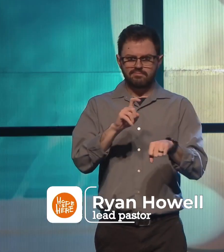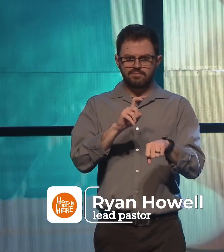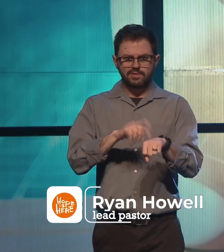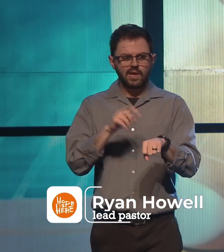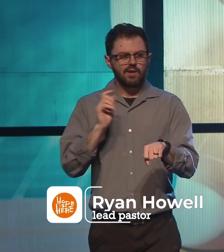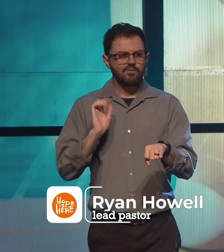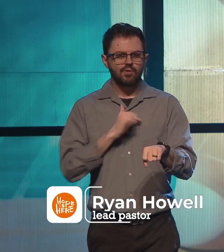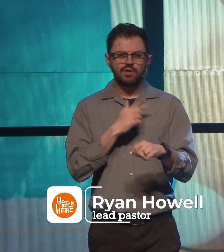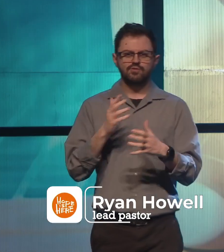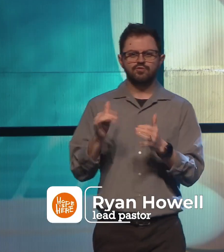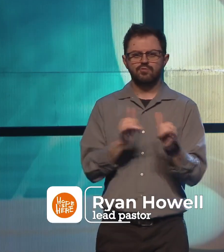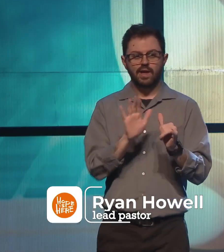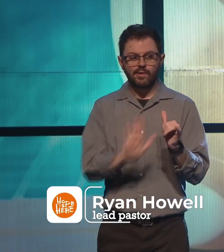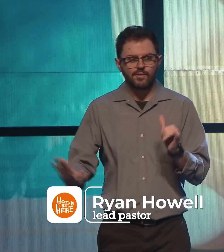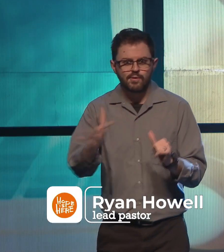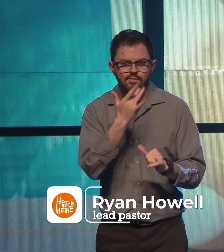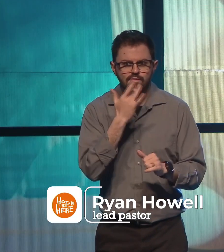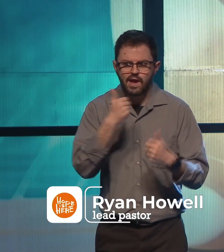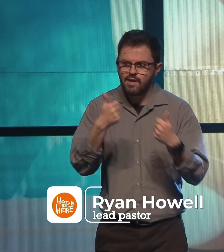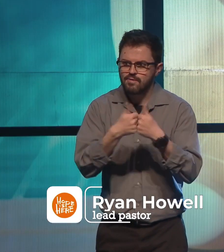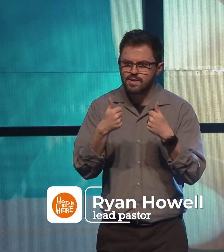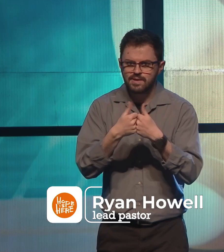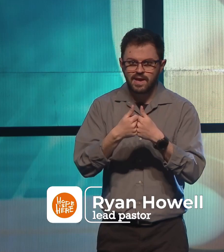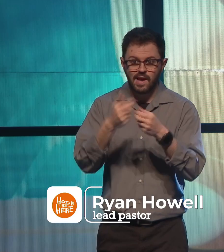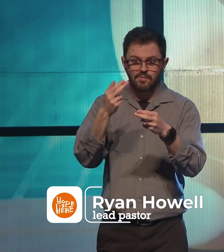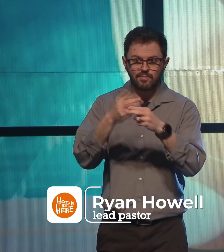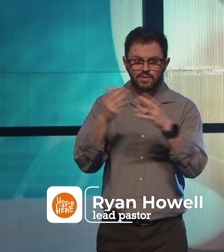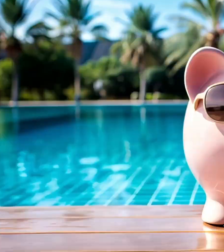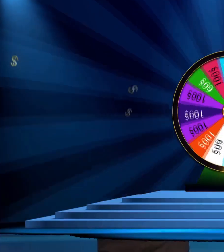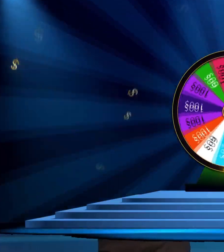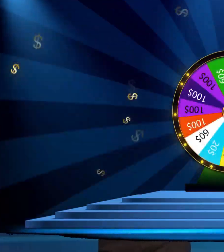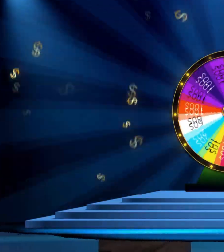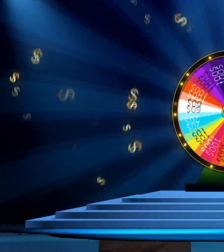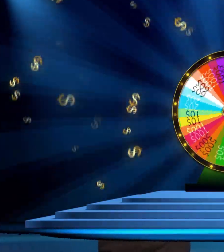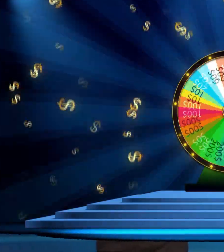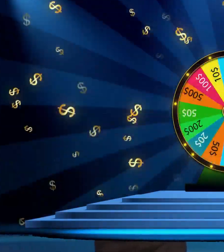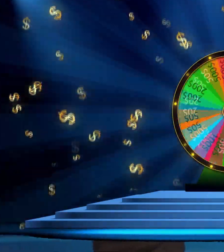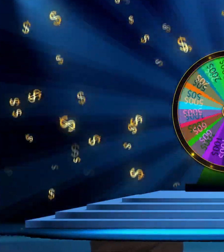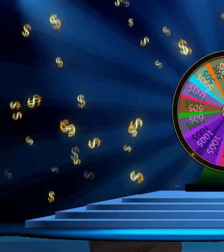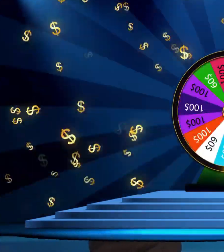everybody's favorite game. And what is that?